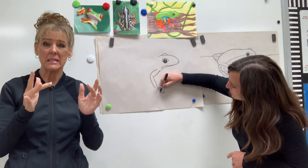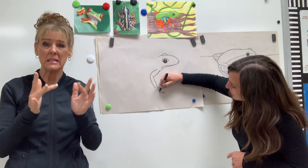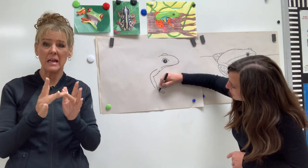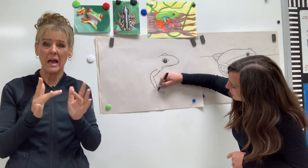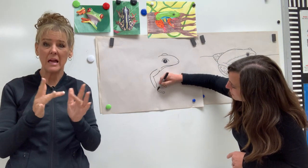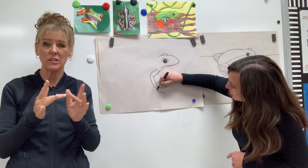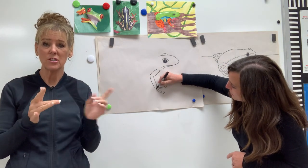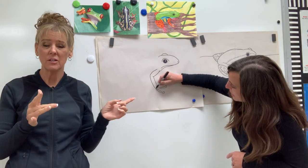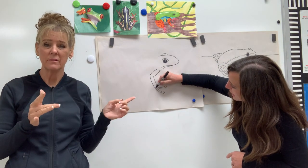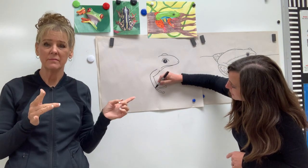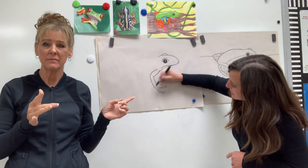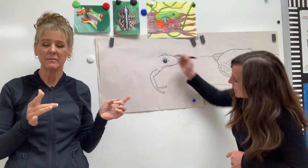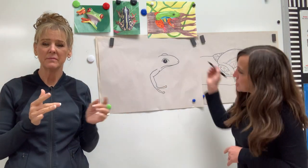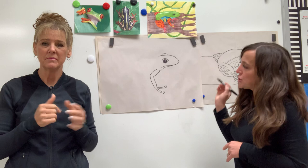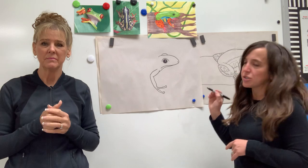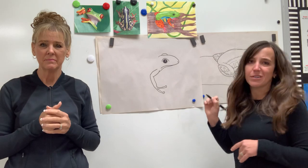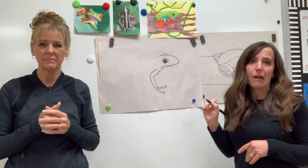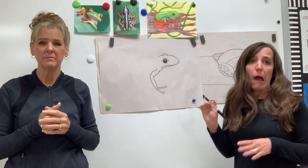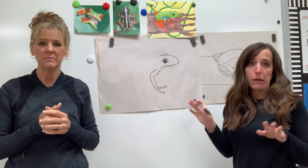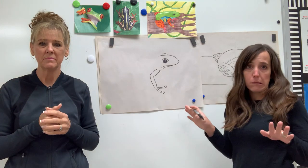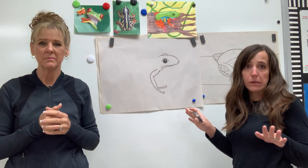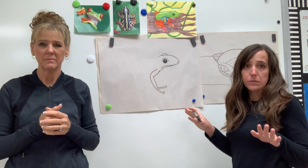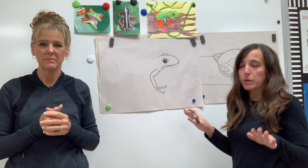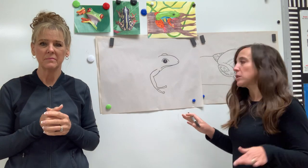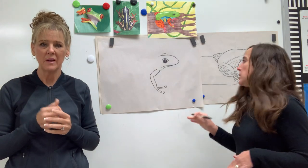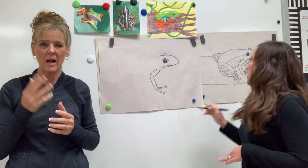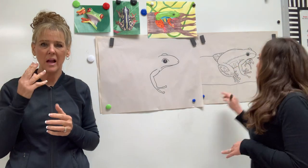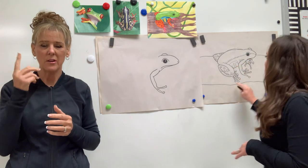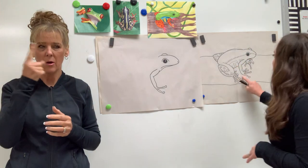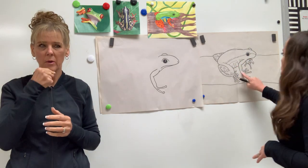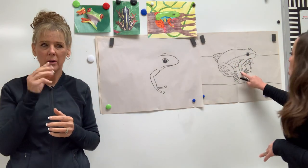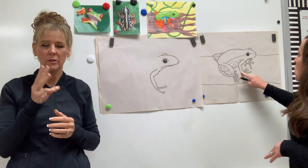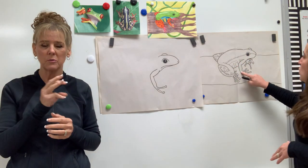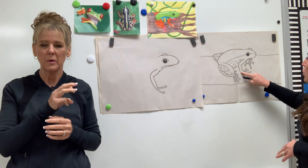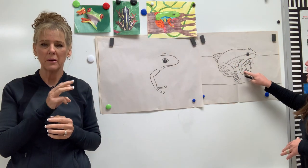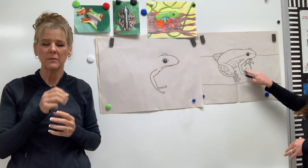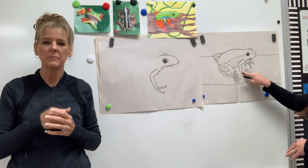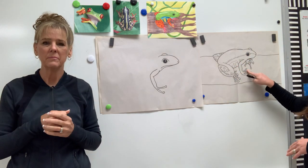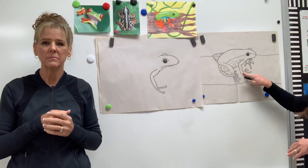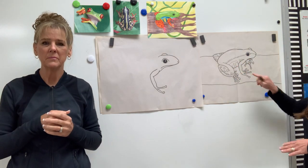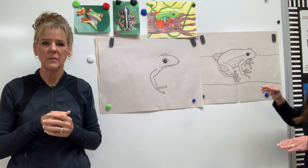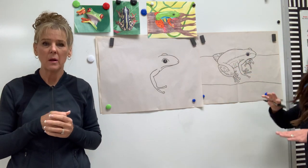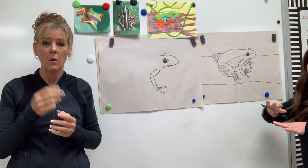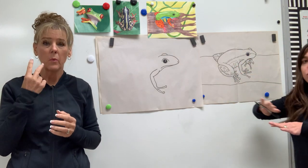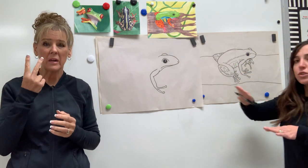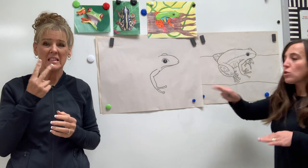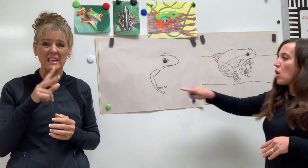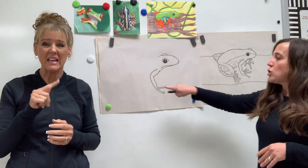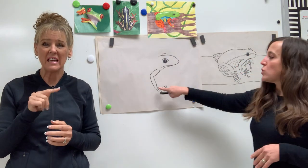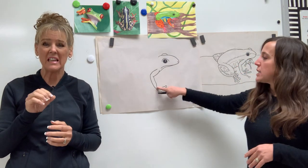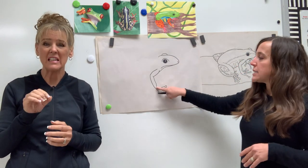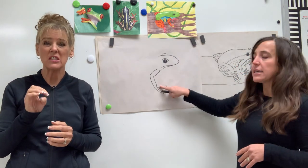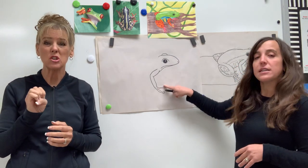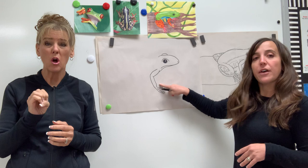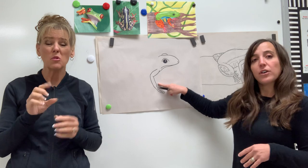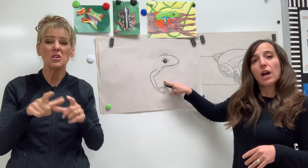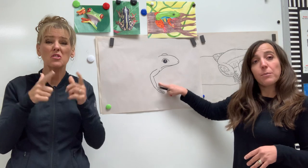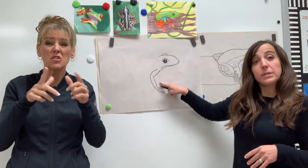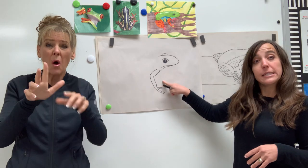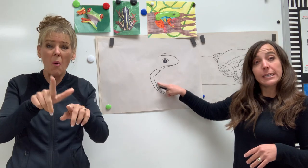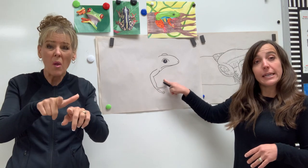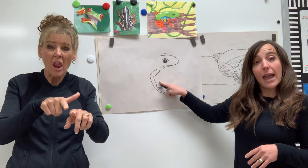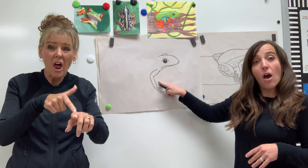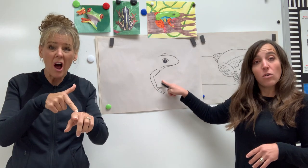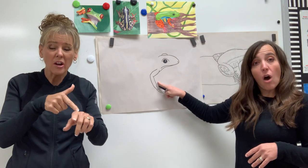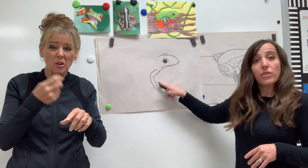I'm just gonna make it come on back and touch. I know it looks weird. We're gonna see, his toes are so long, you can see another